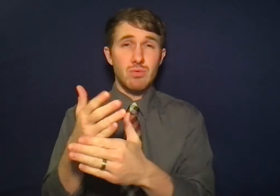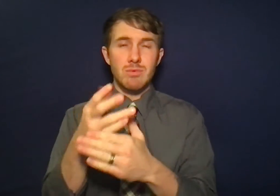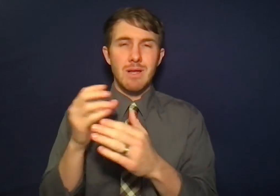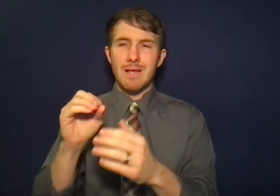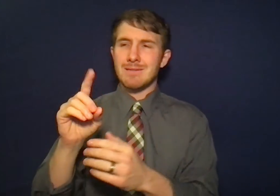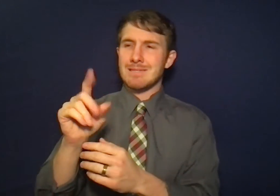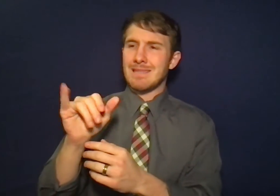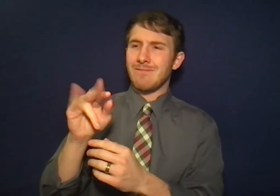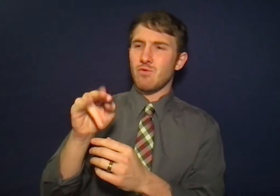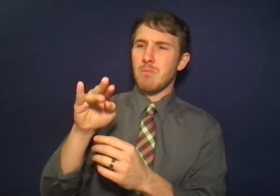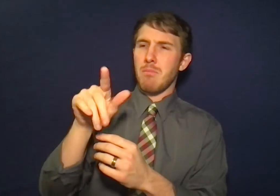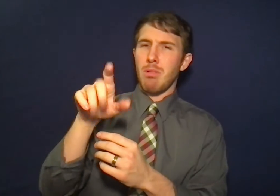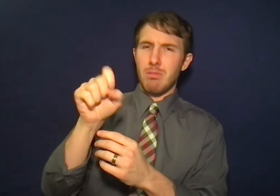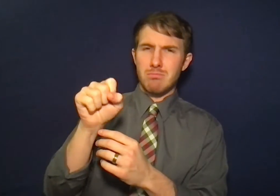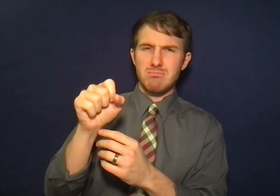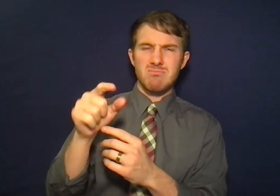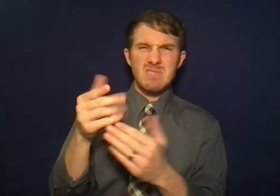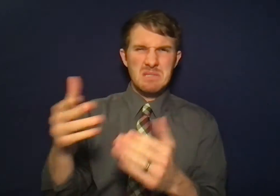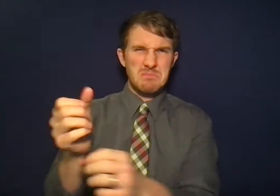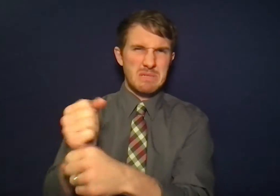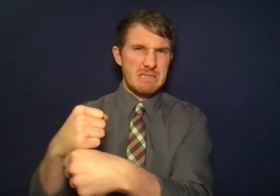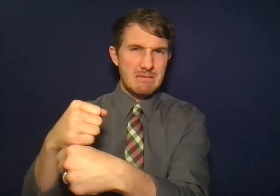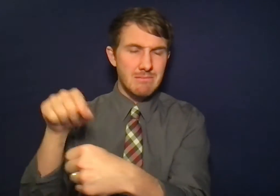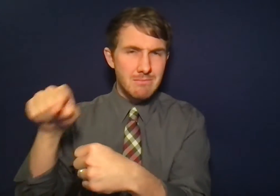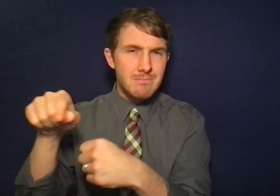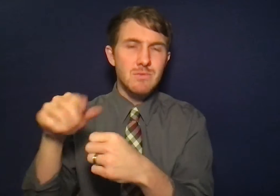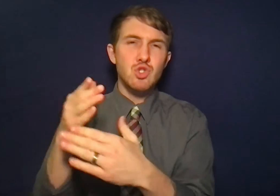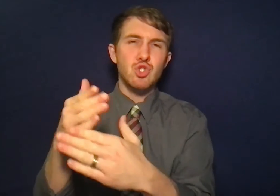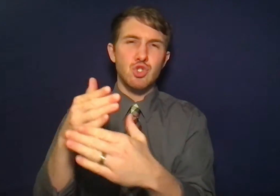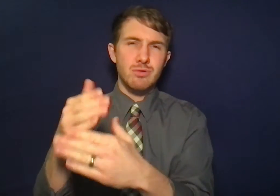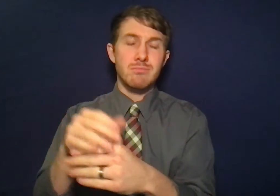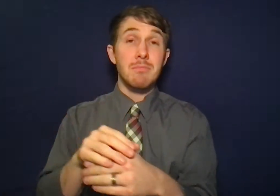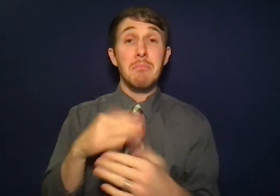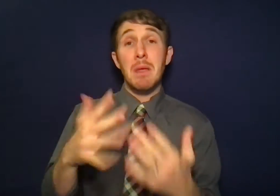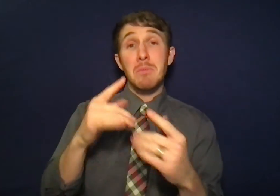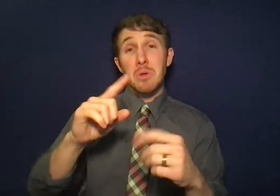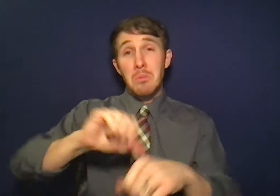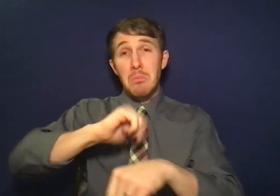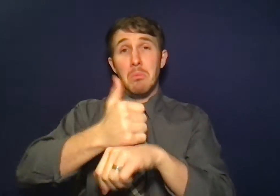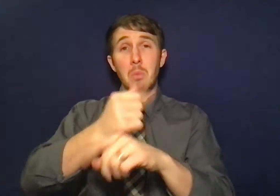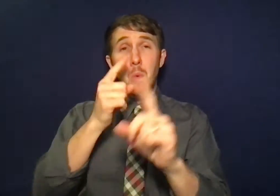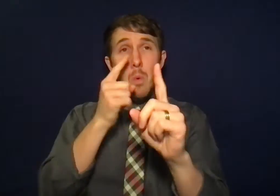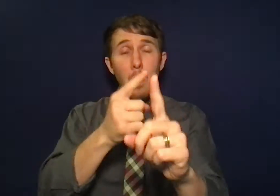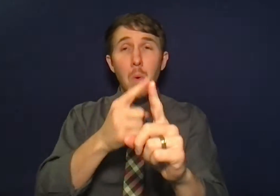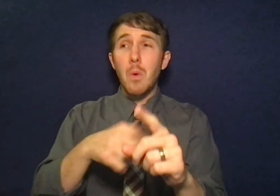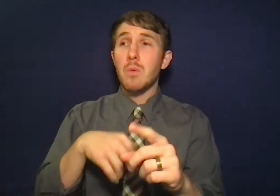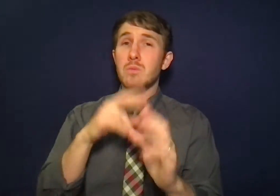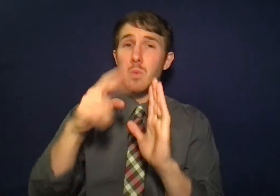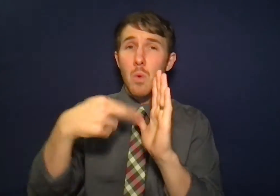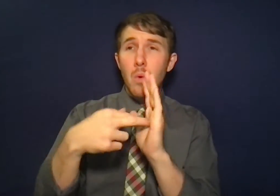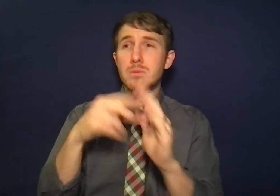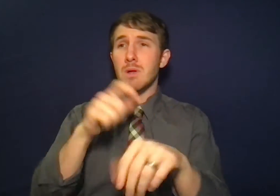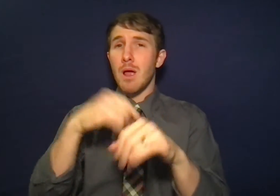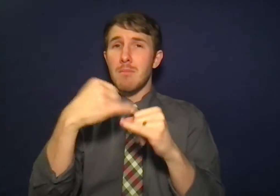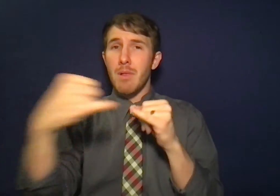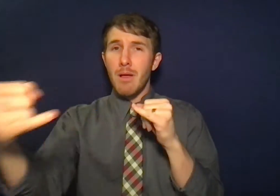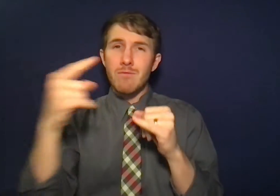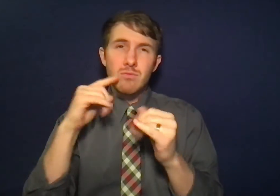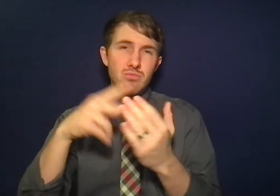Resource sharing and deliverables. You might establish a topic with goals, roles, and a timeline for a project that you